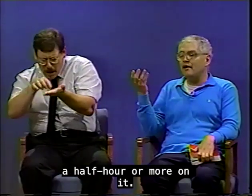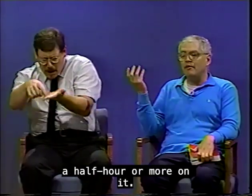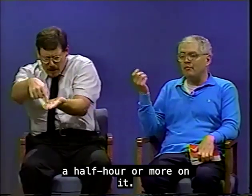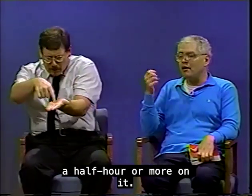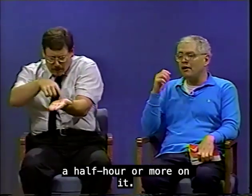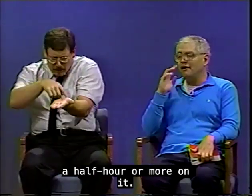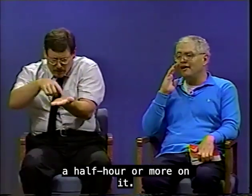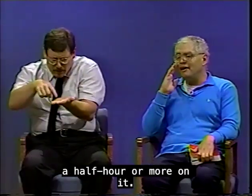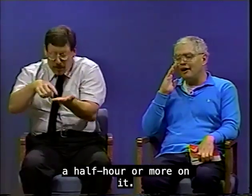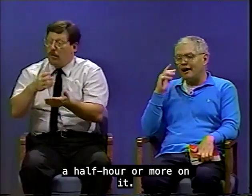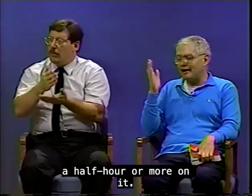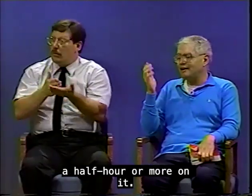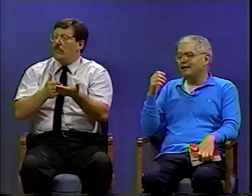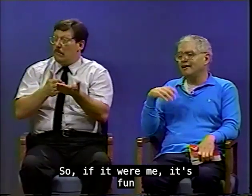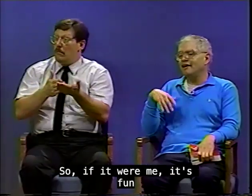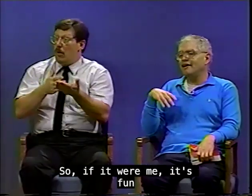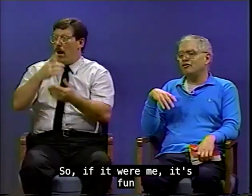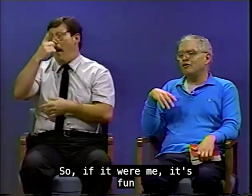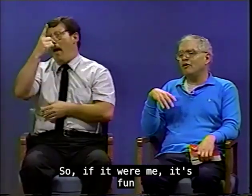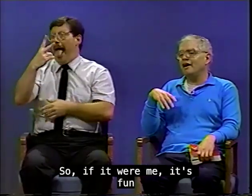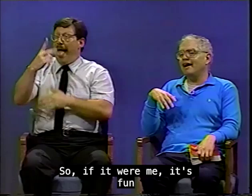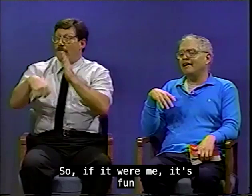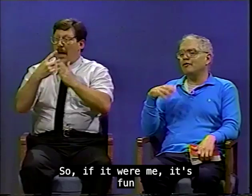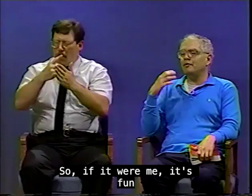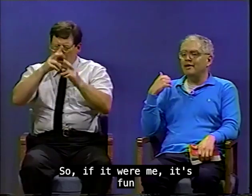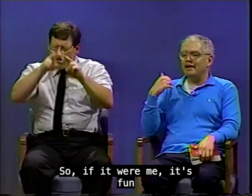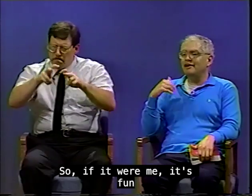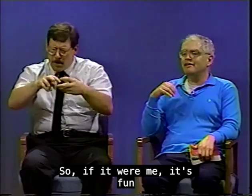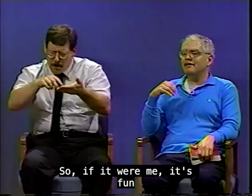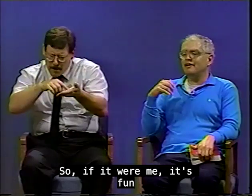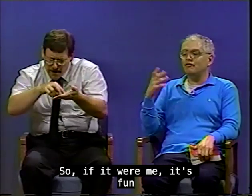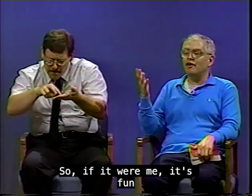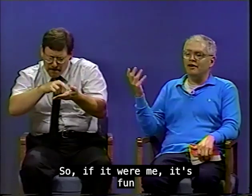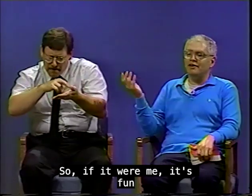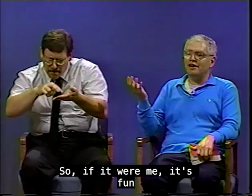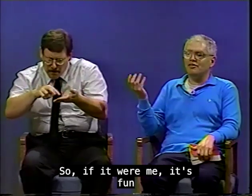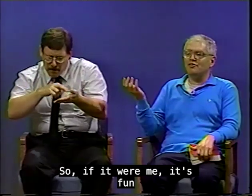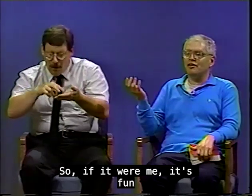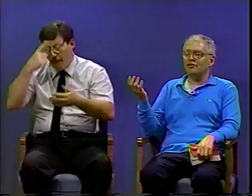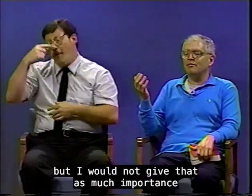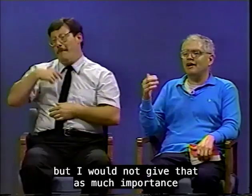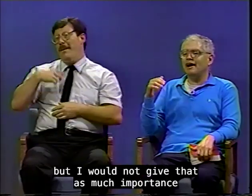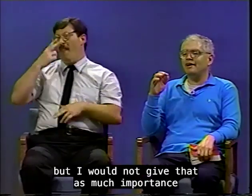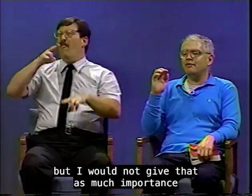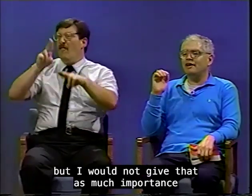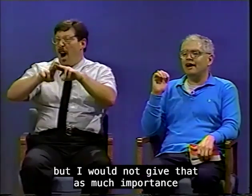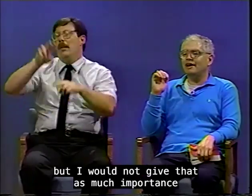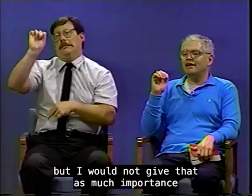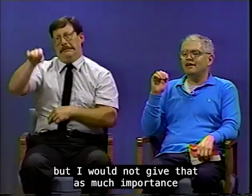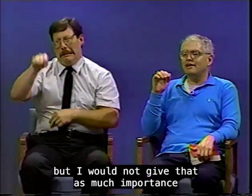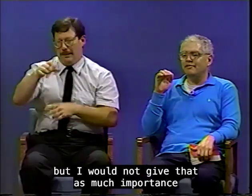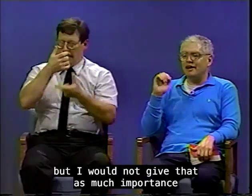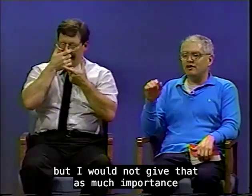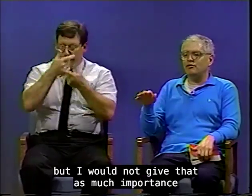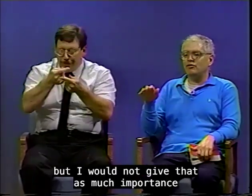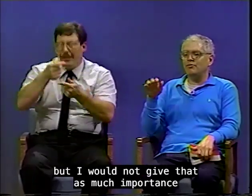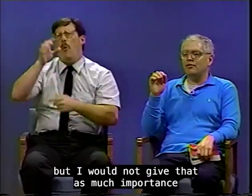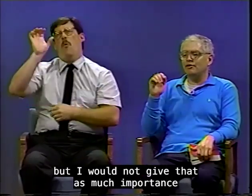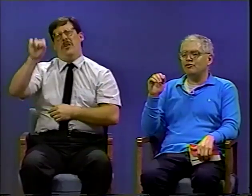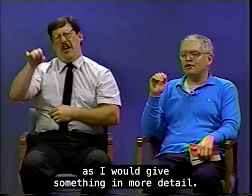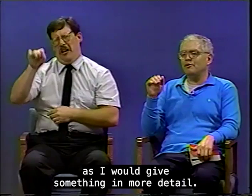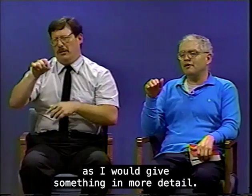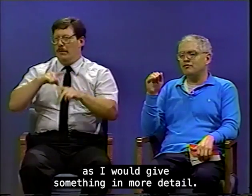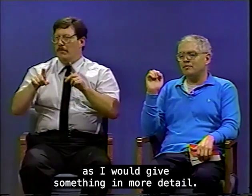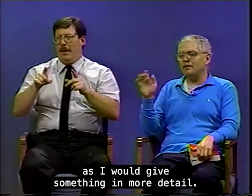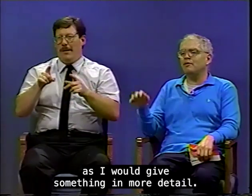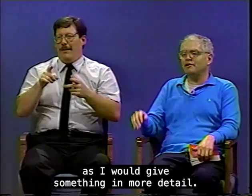like a half hour or more on it. So if it were me, it's fun and it's interesting, but I would not give that as much